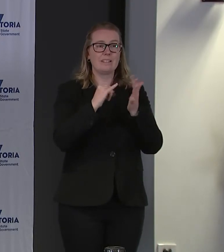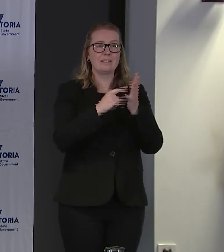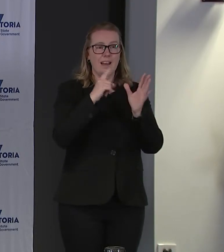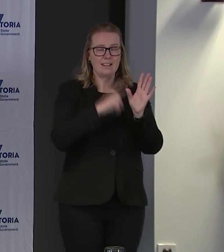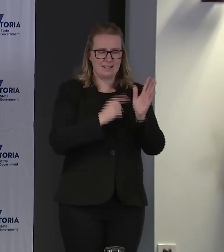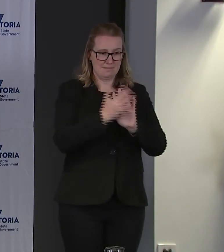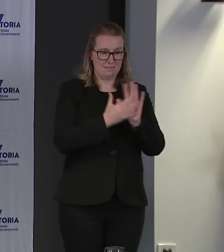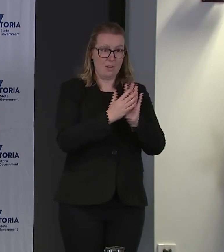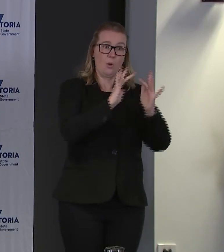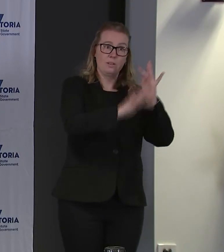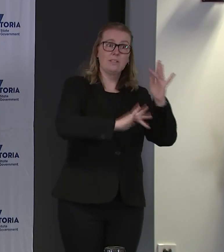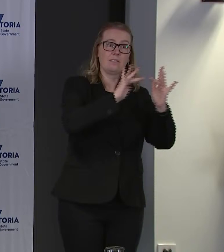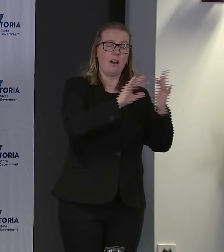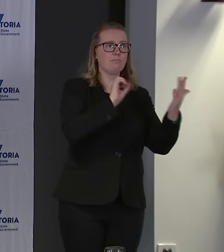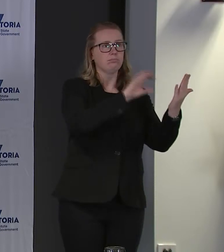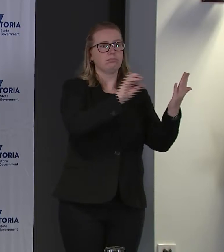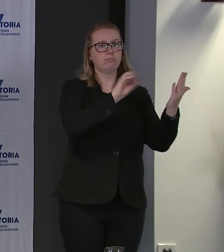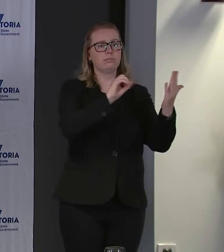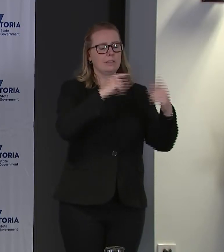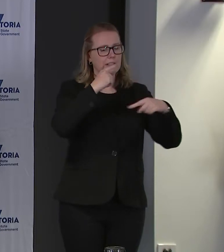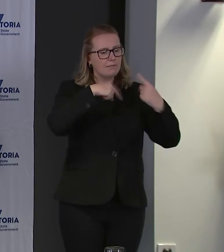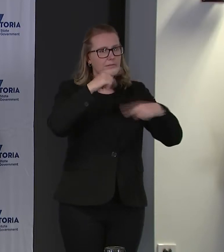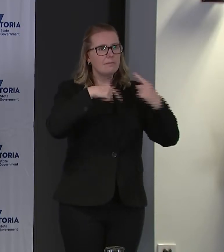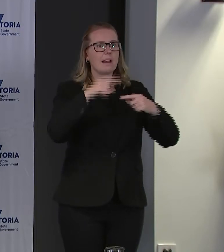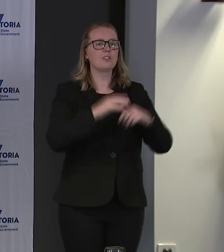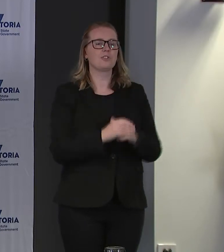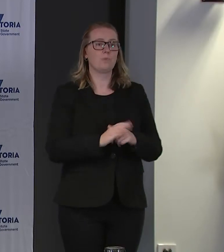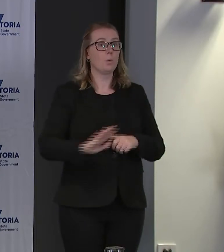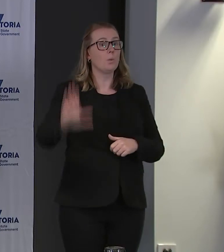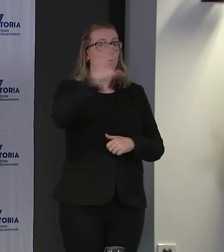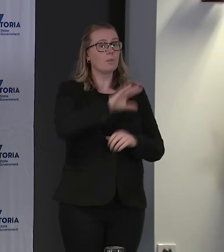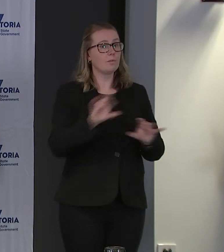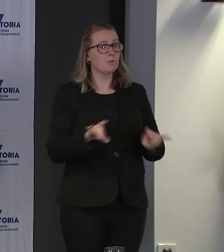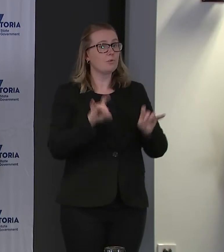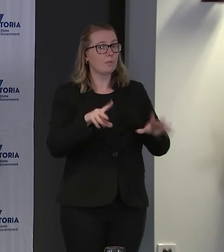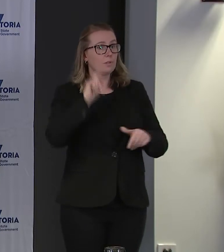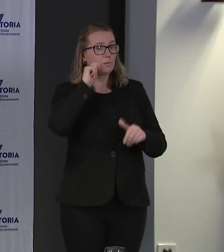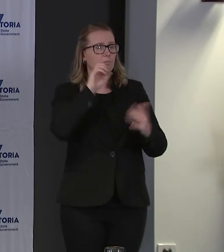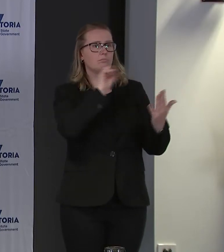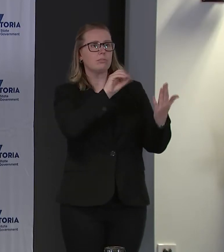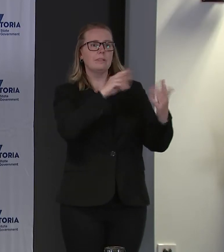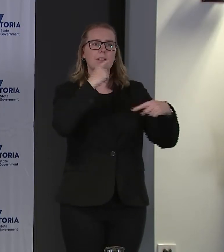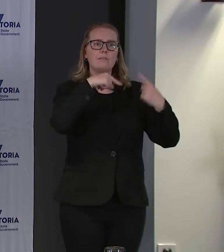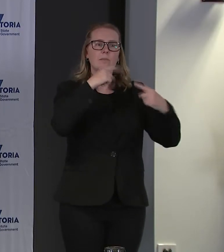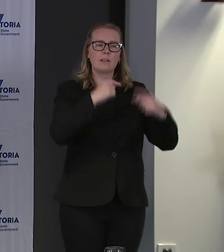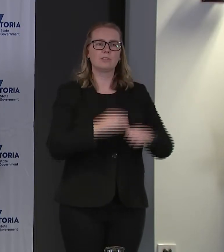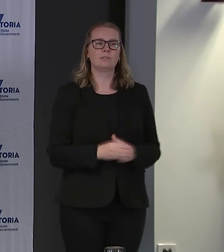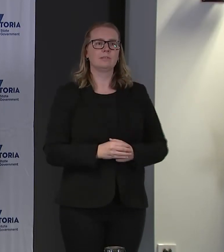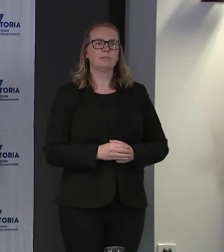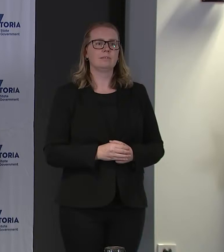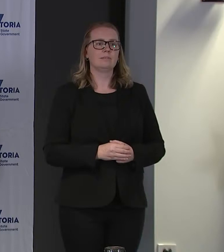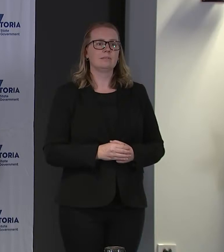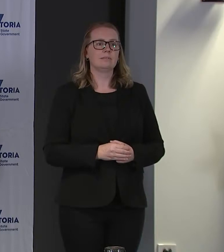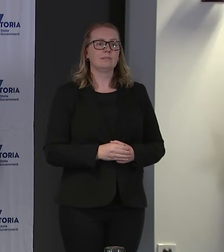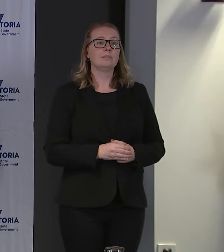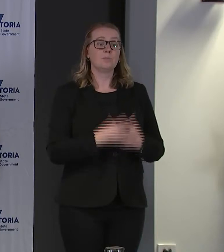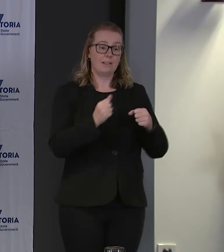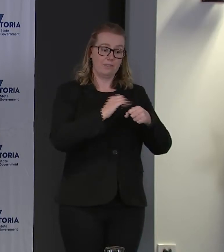And the same process happens around the country. So when we have something like the Delta